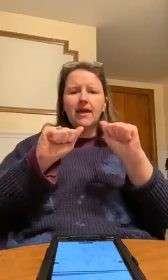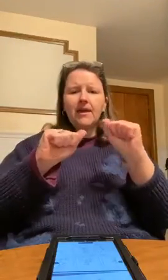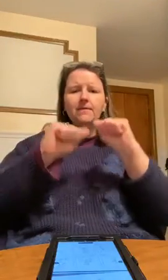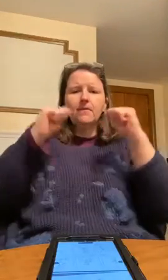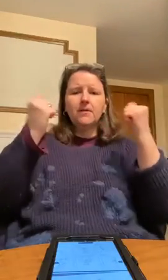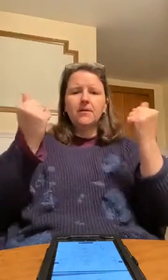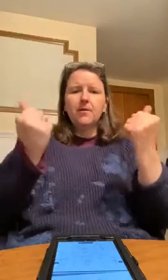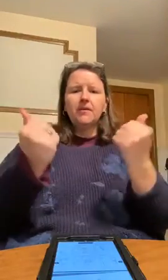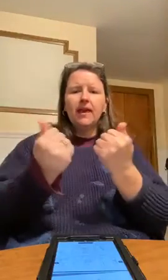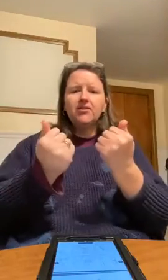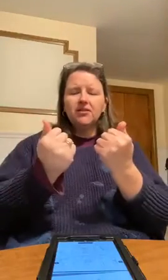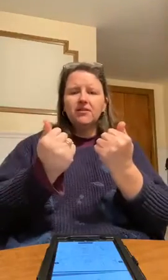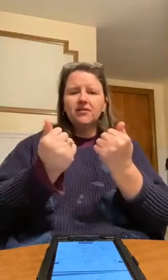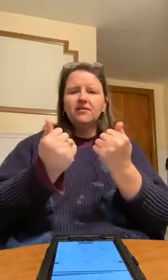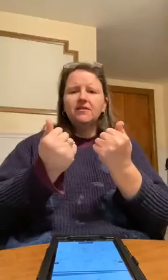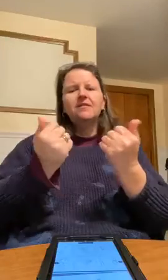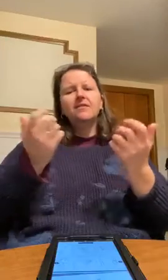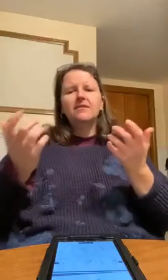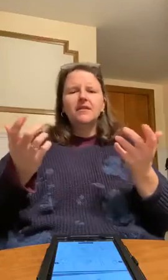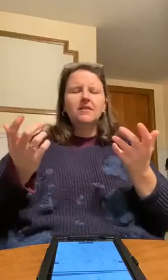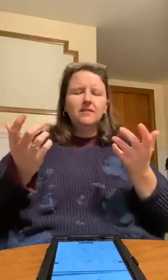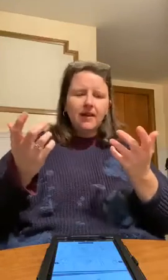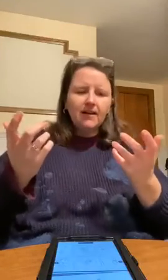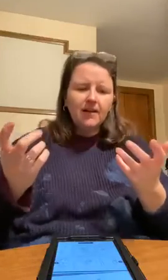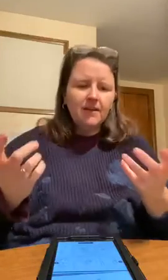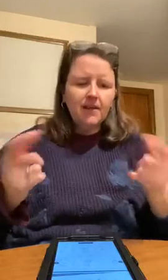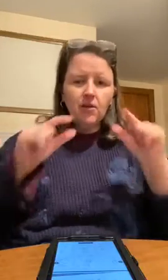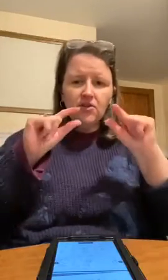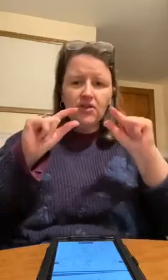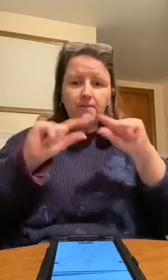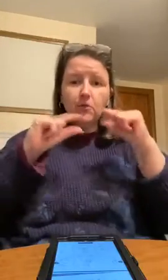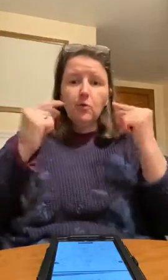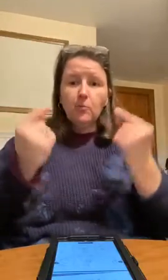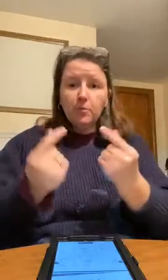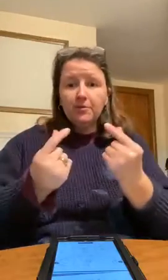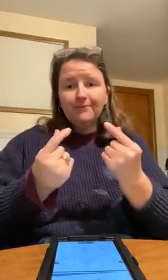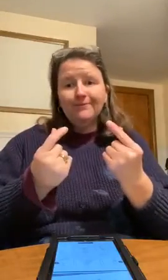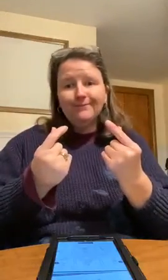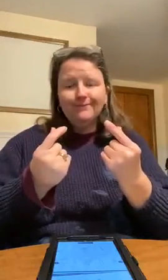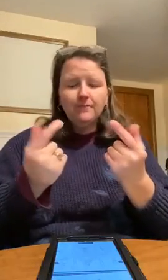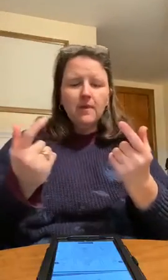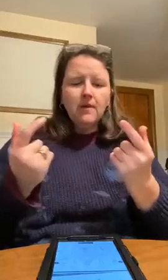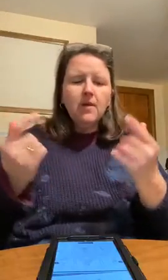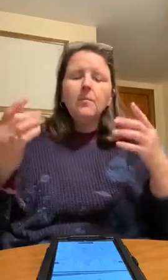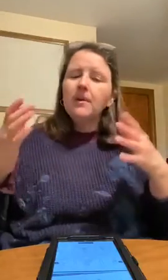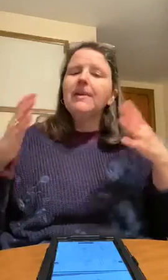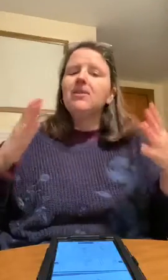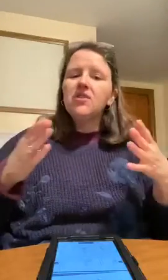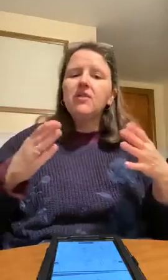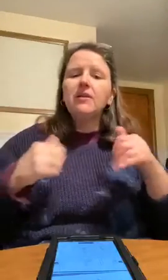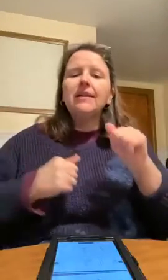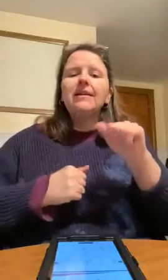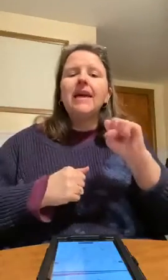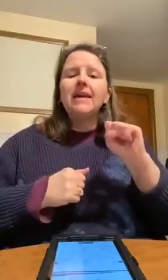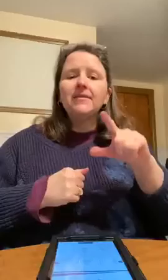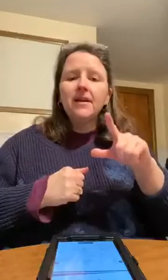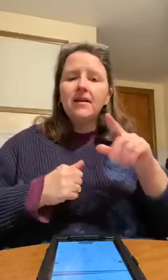for association, you know, that kind of thing. G for group. But in general, in ASL, it's